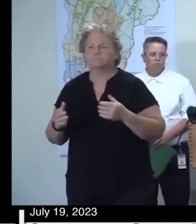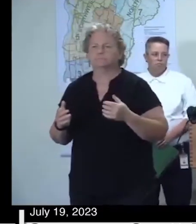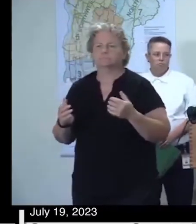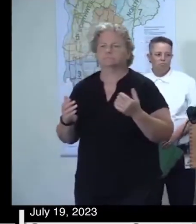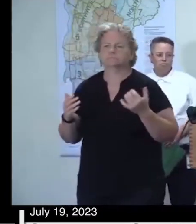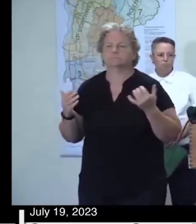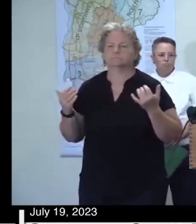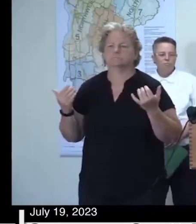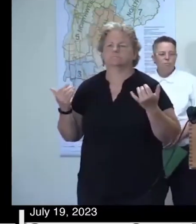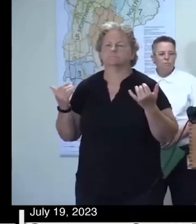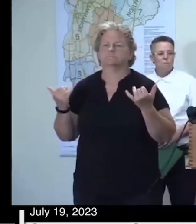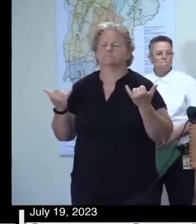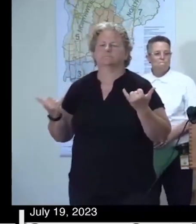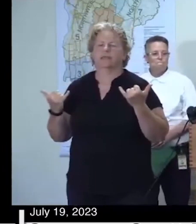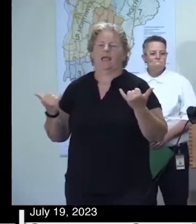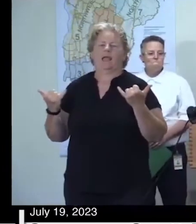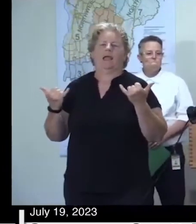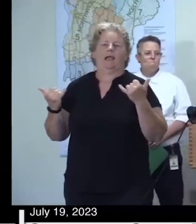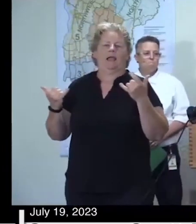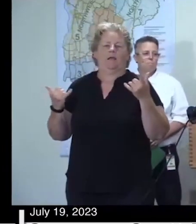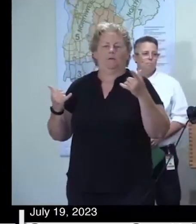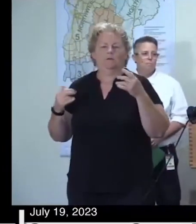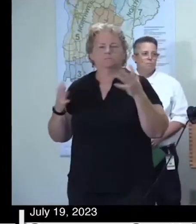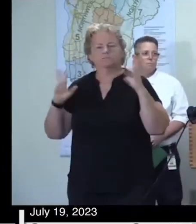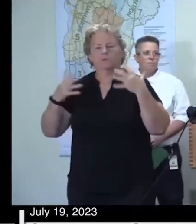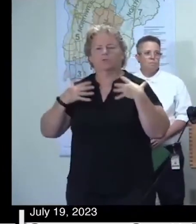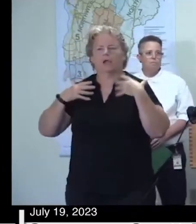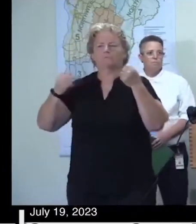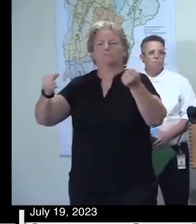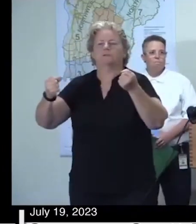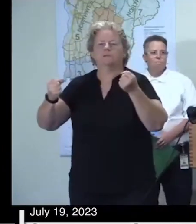focusing on as well with the state. So we're here for the long haul.